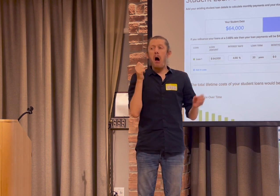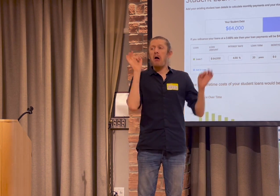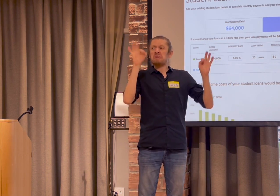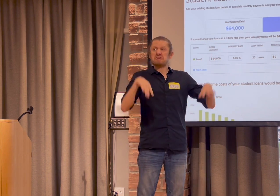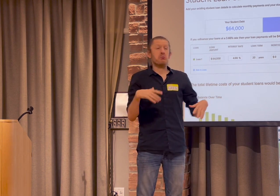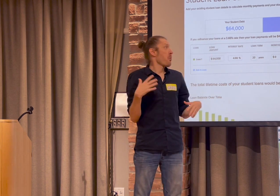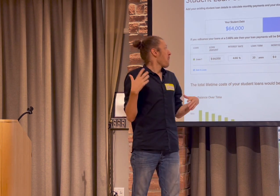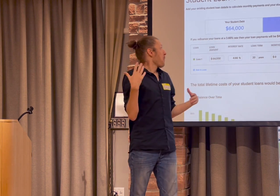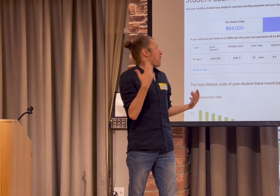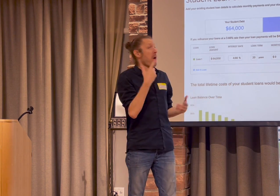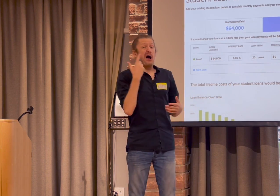right, if you have a degree.